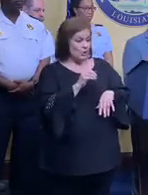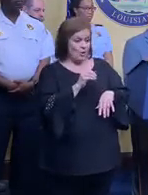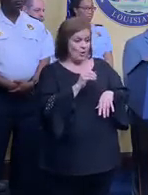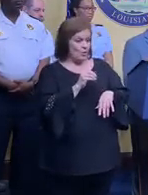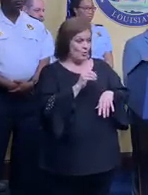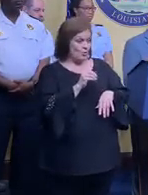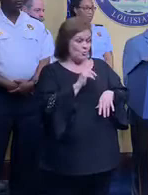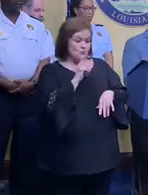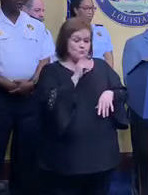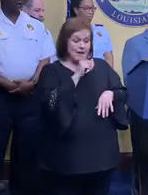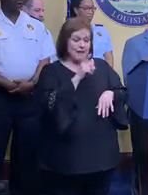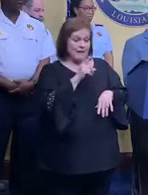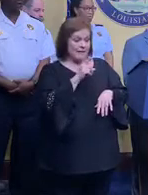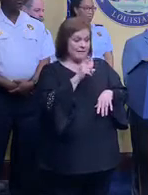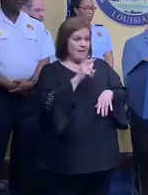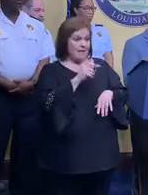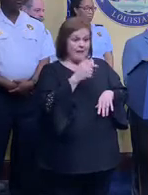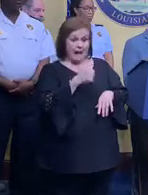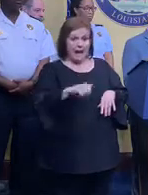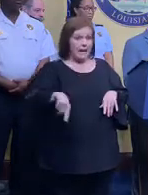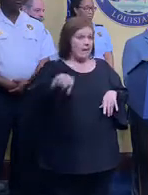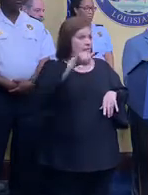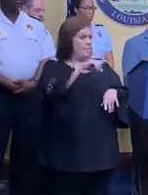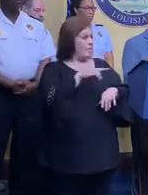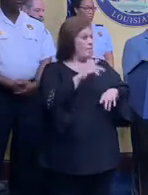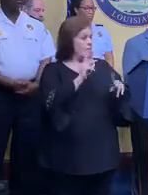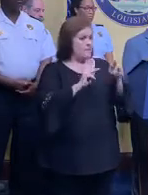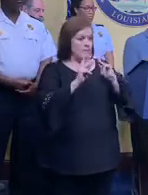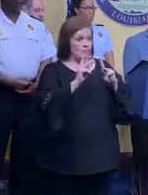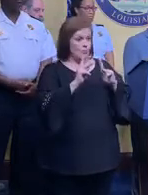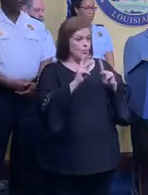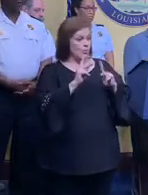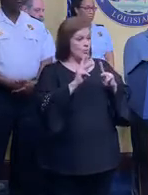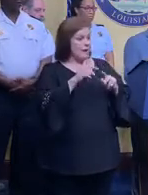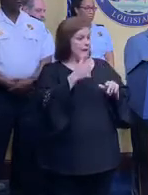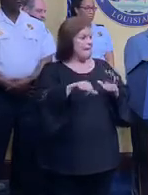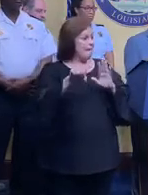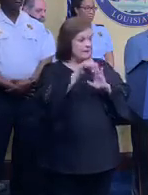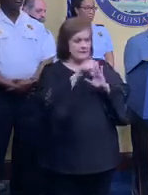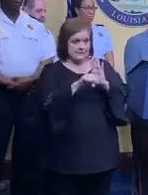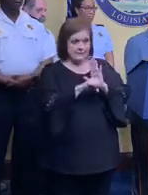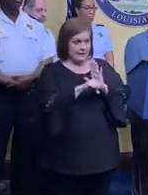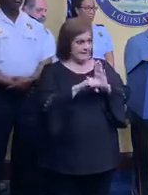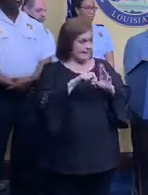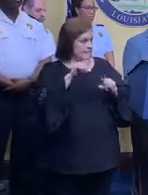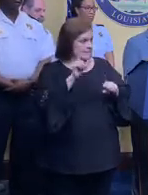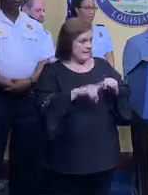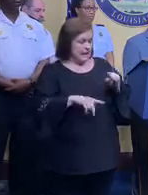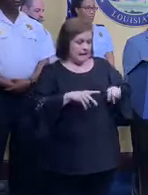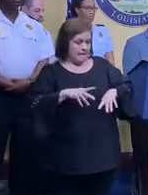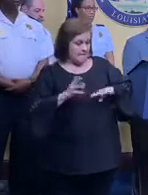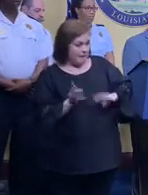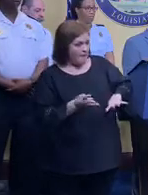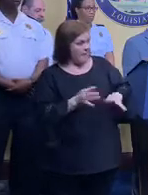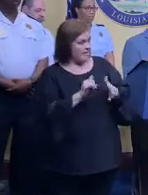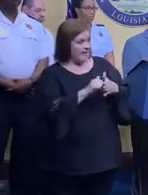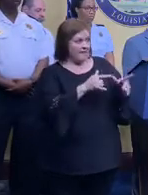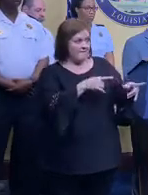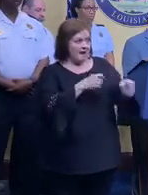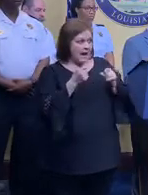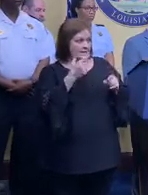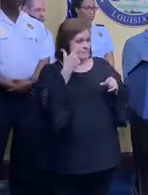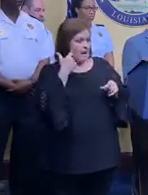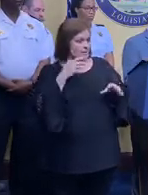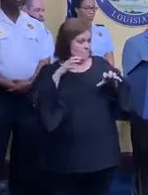can actually manage that amount of water. It inundates, it overpowers any drainage